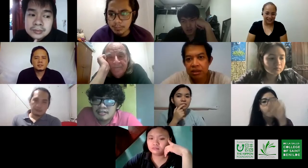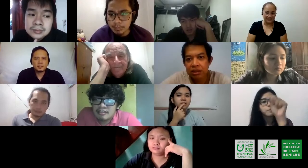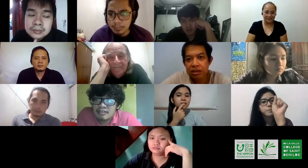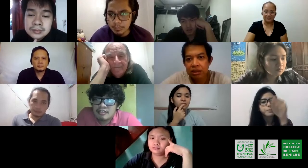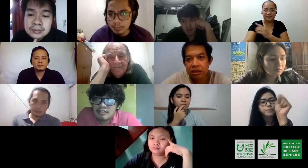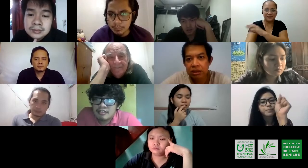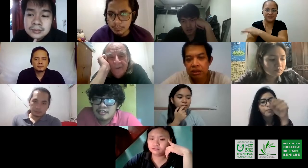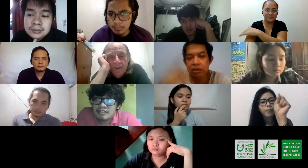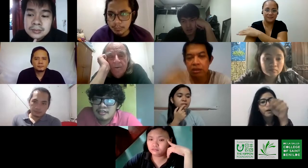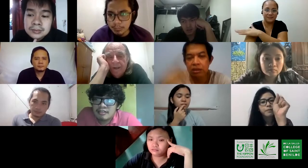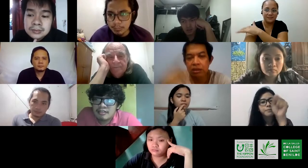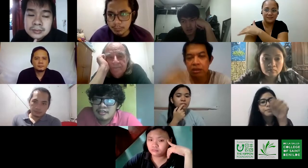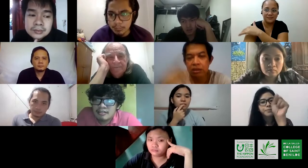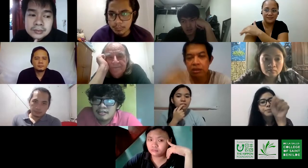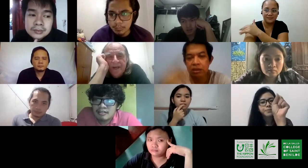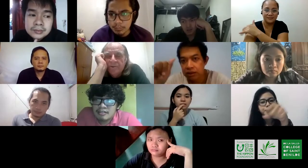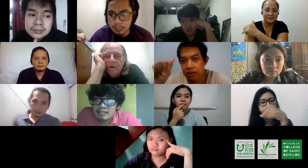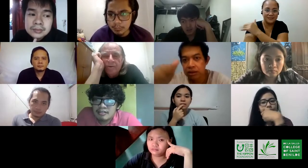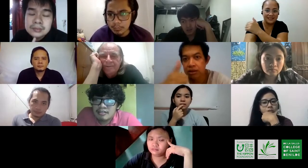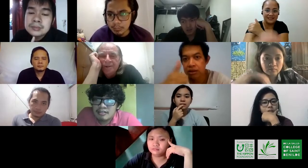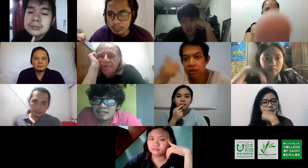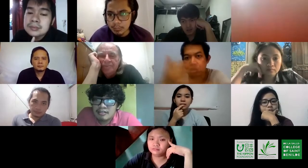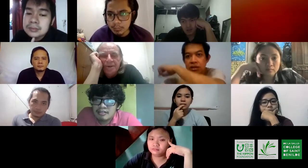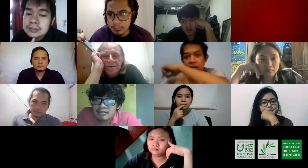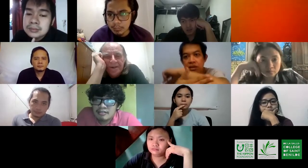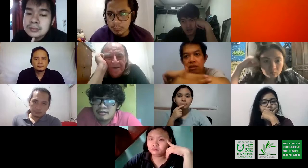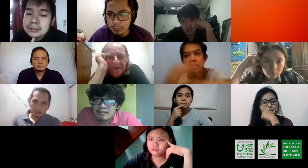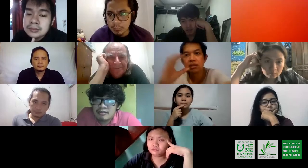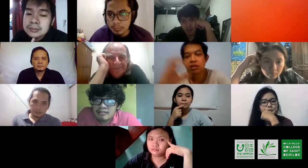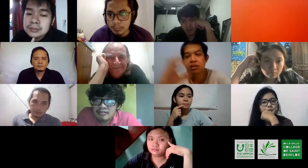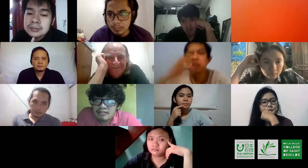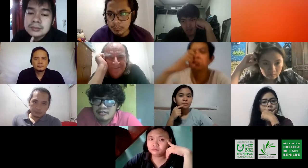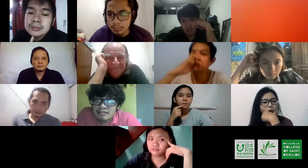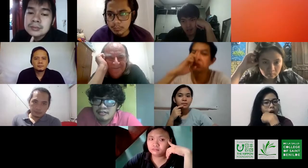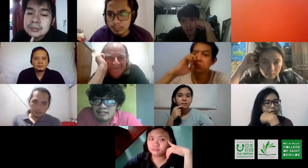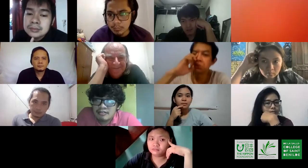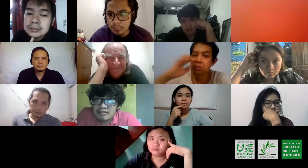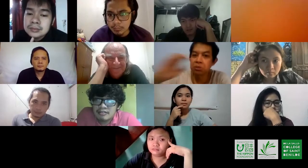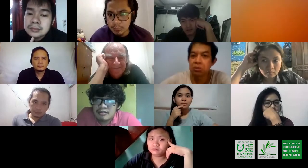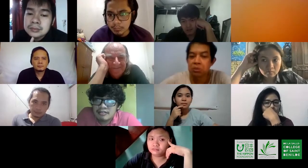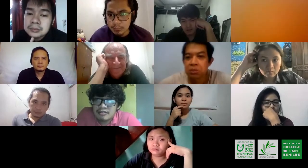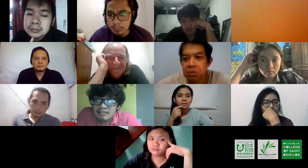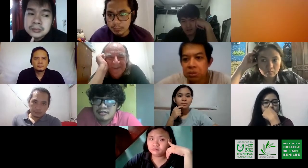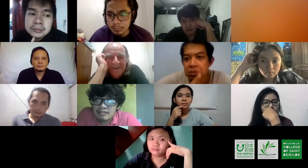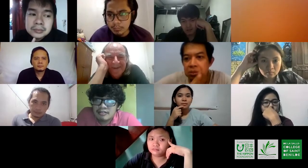Yes, sir. Okay, that's all. You didn't miss anything.